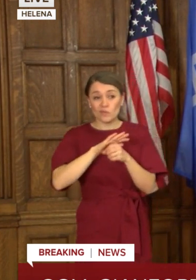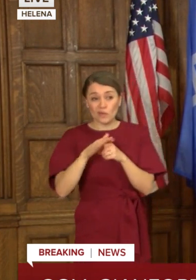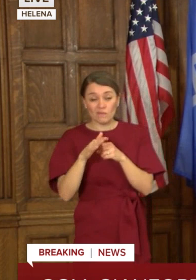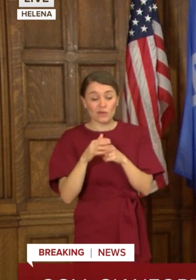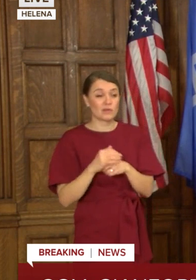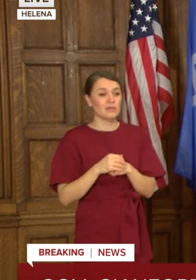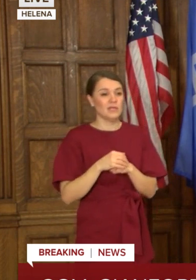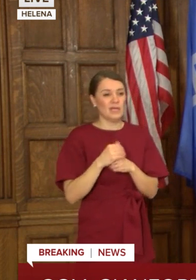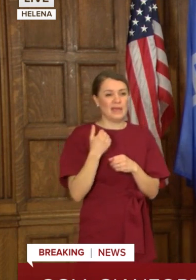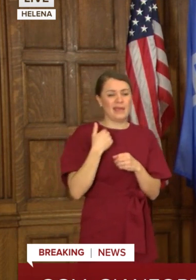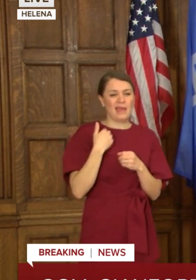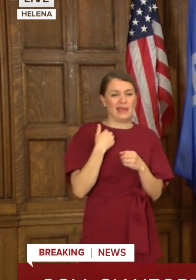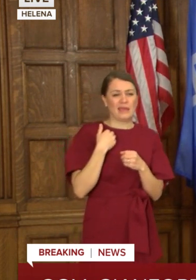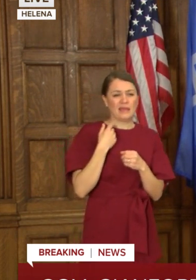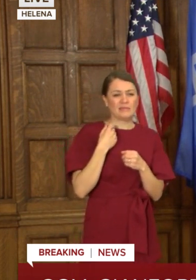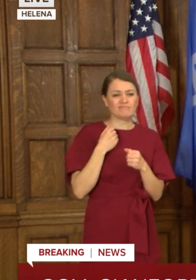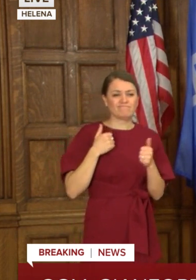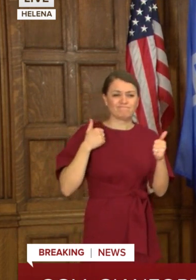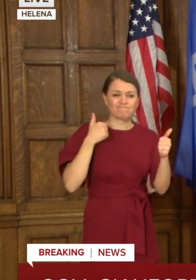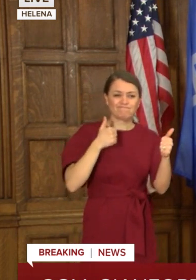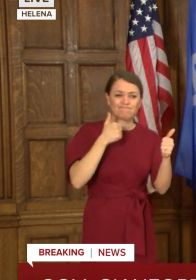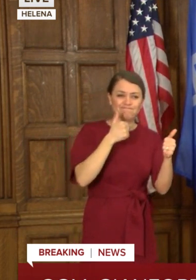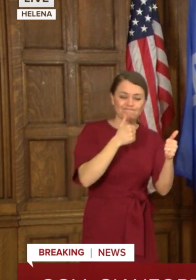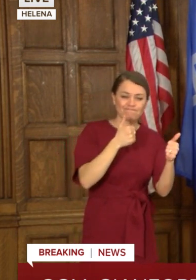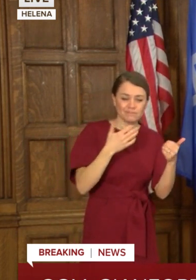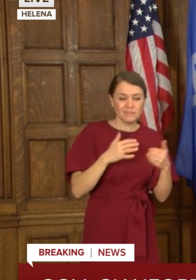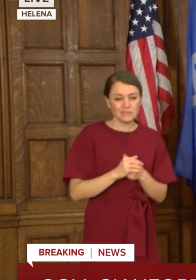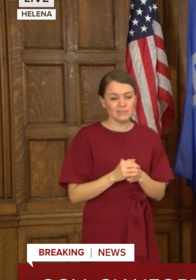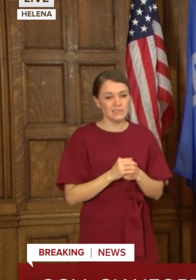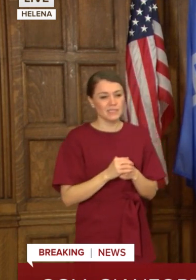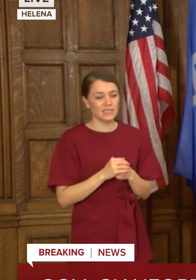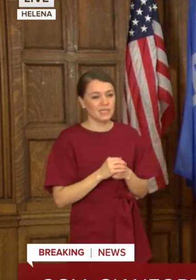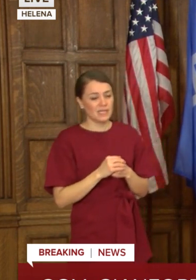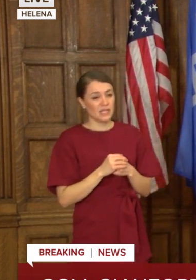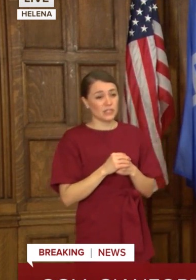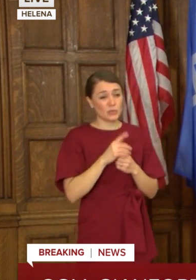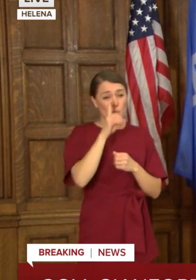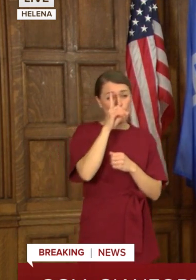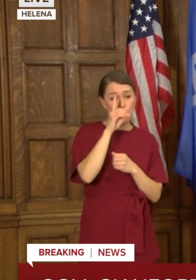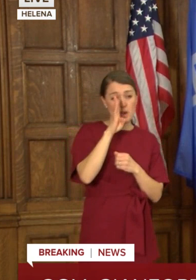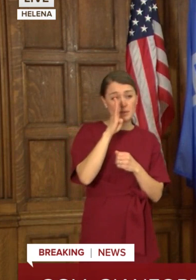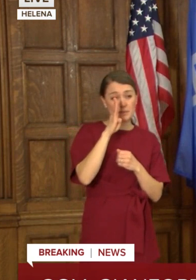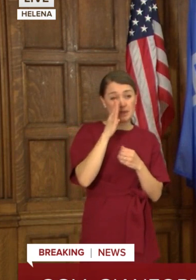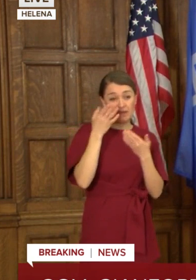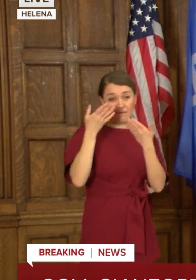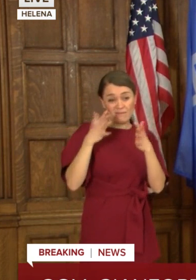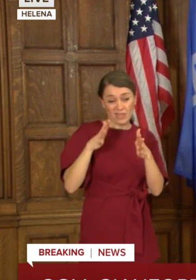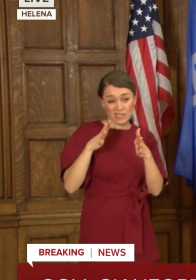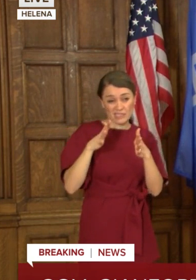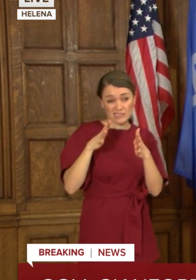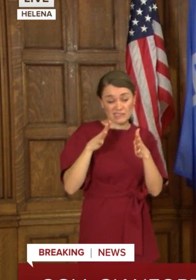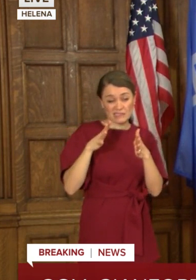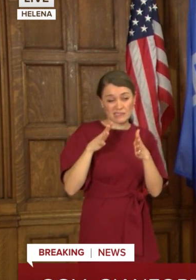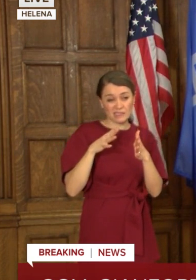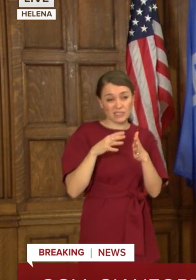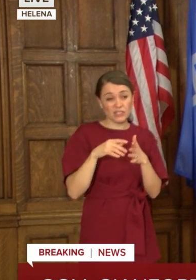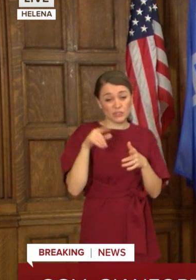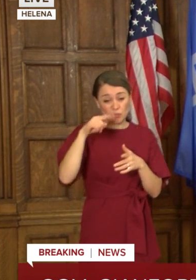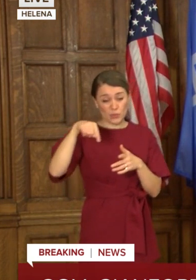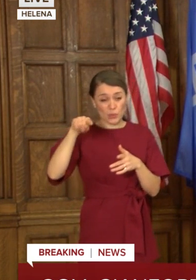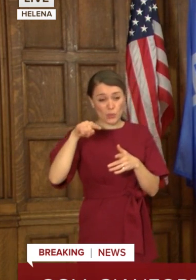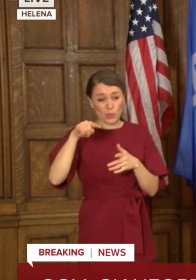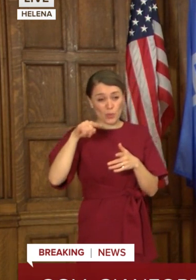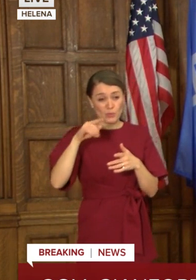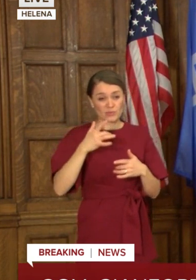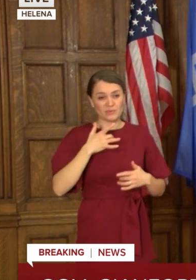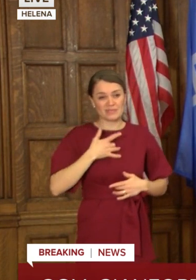We still have a ways to go to get through the 1B category to make sure the vaccines get to the most vulnerable.